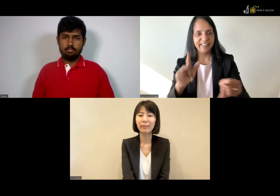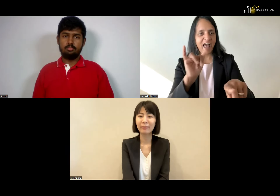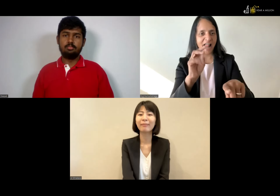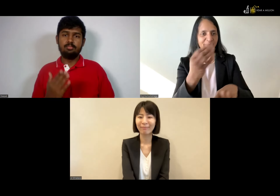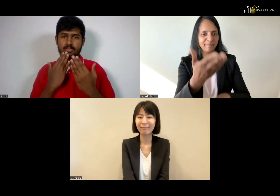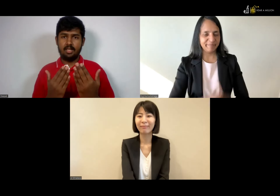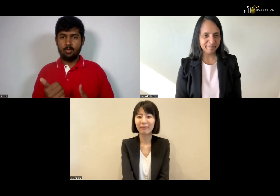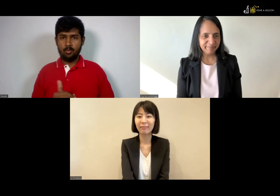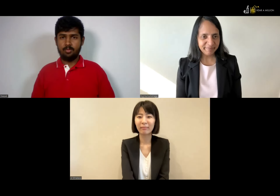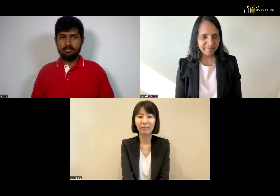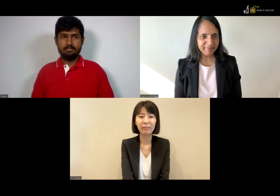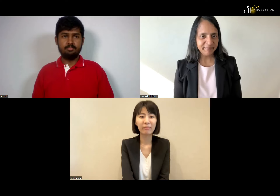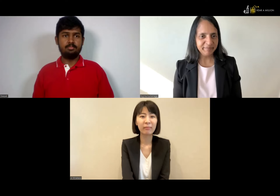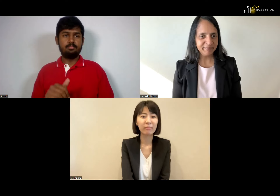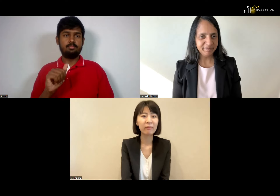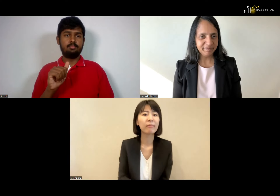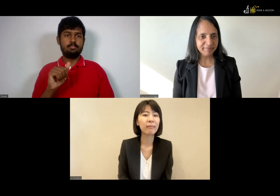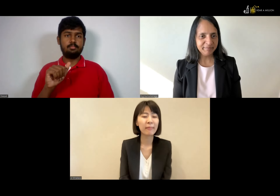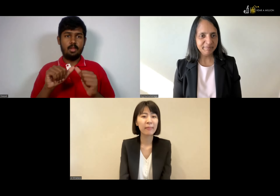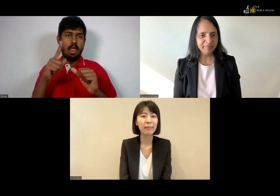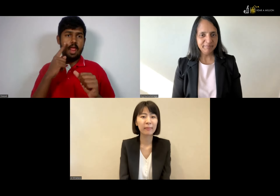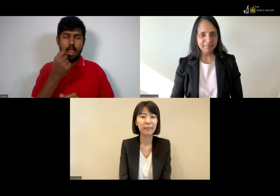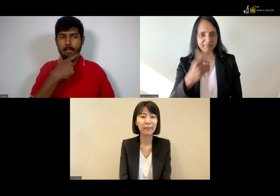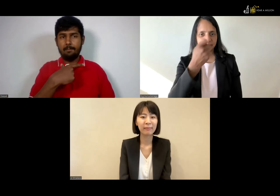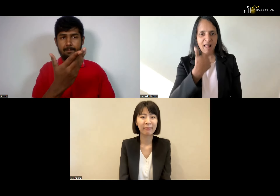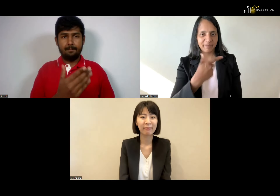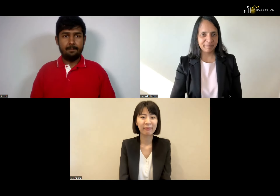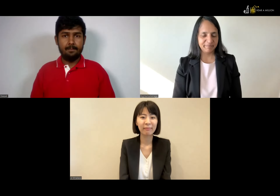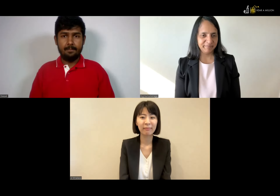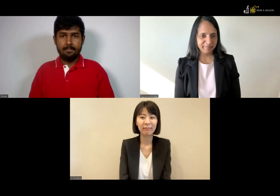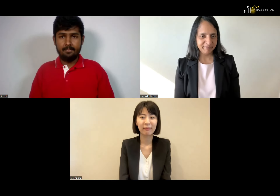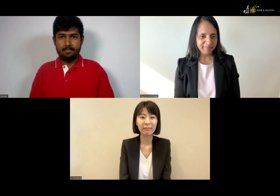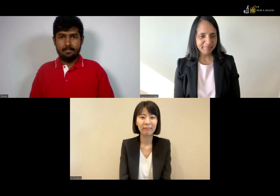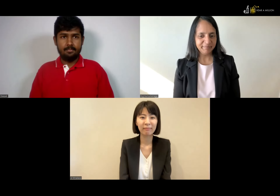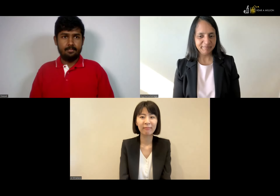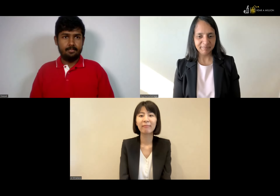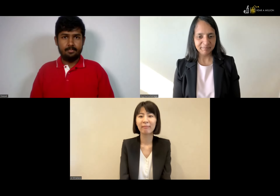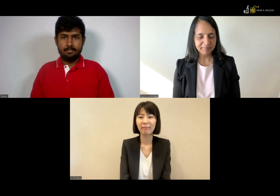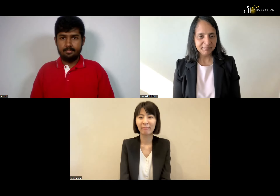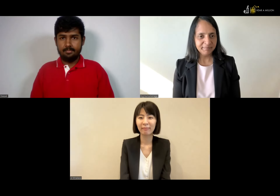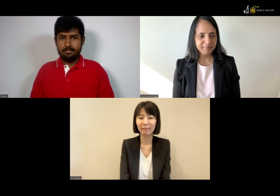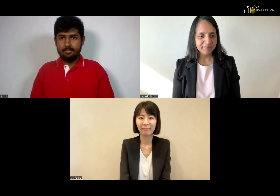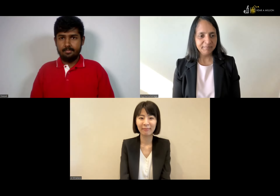Thank you. Over to Dr. Alim.